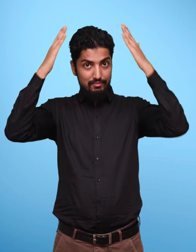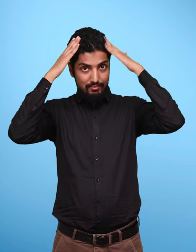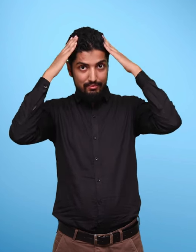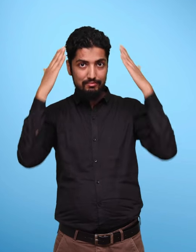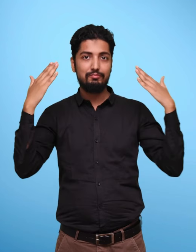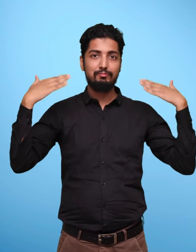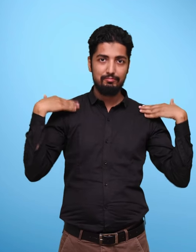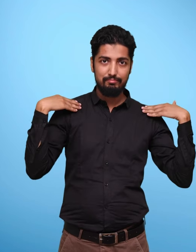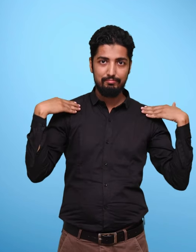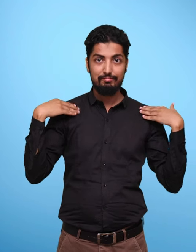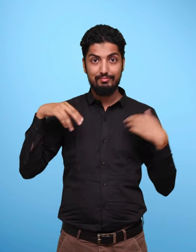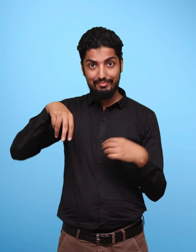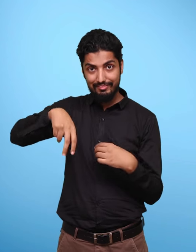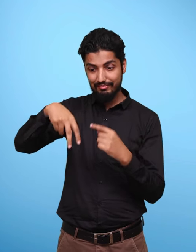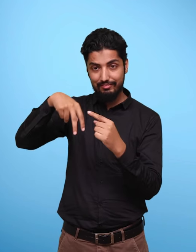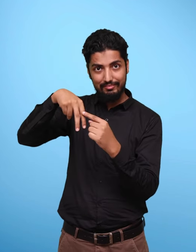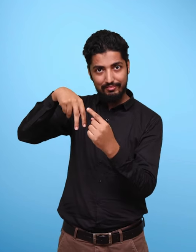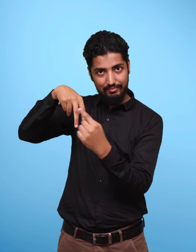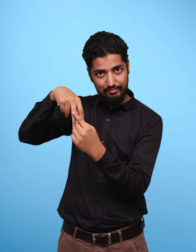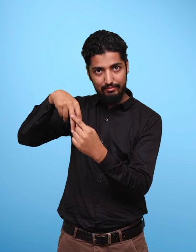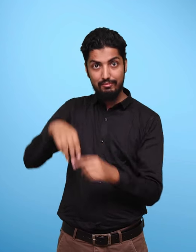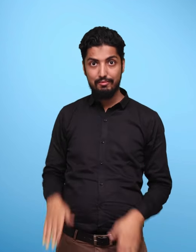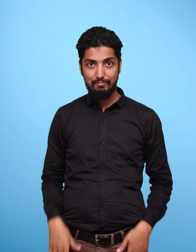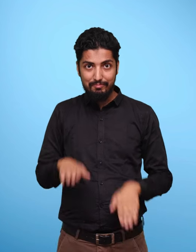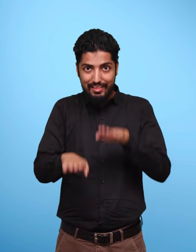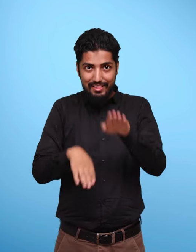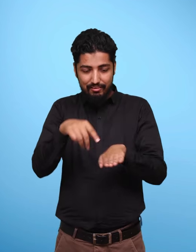Head, shoulders, knees, and toes.